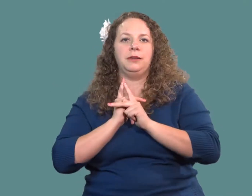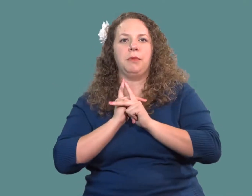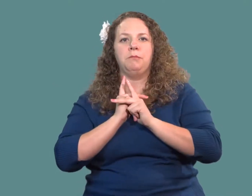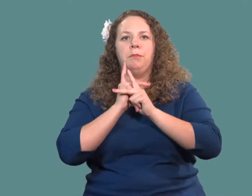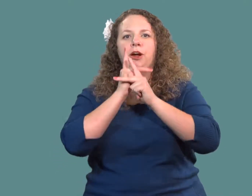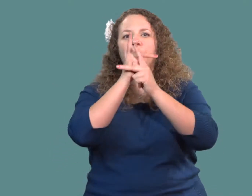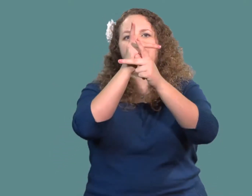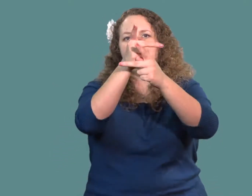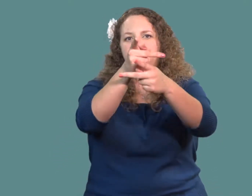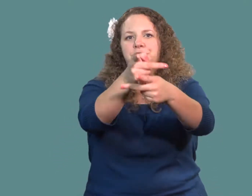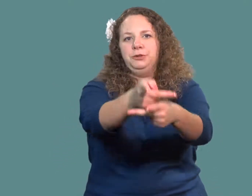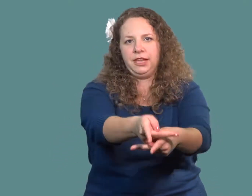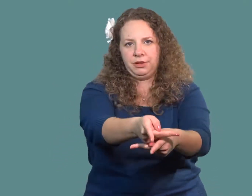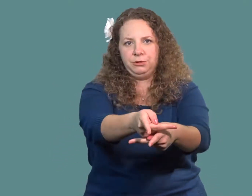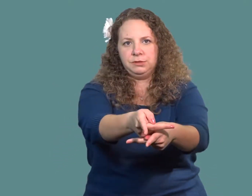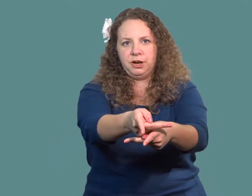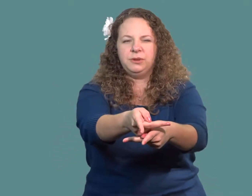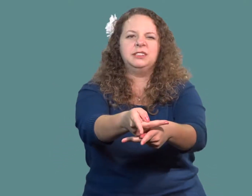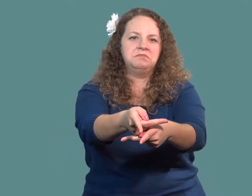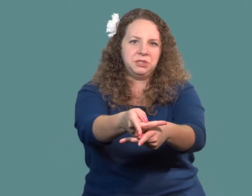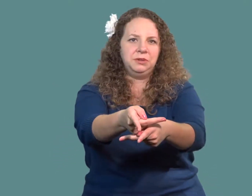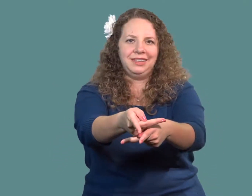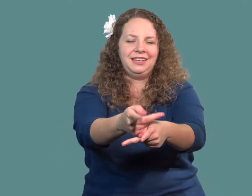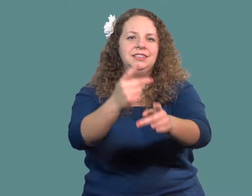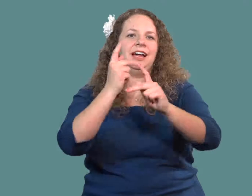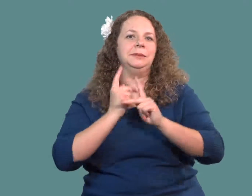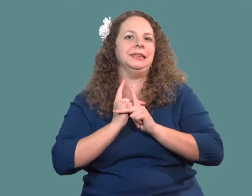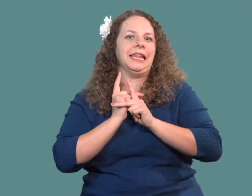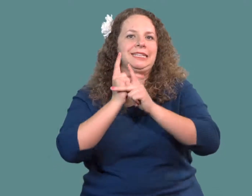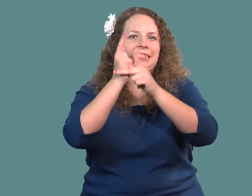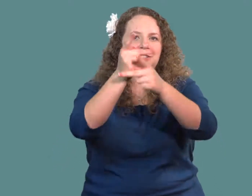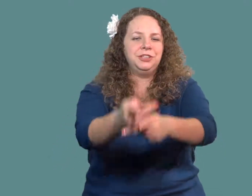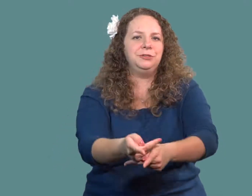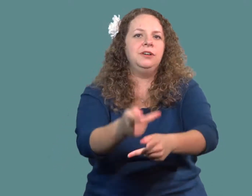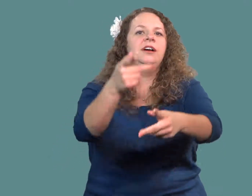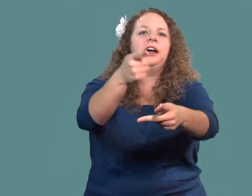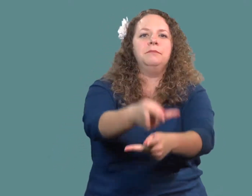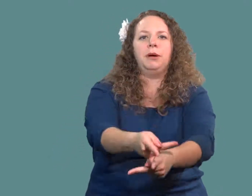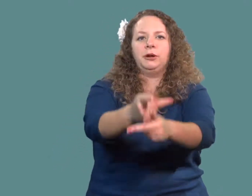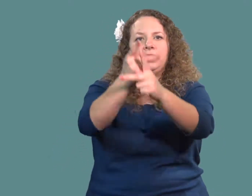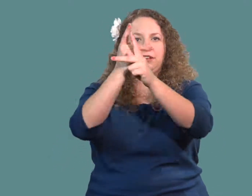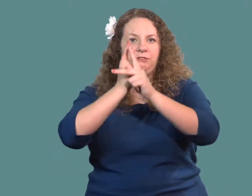am borrowing it to you, allowing you to borrow it. So lend. I am lending it to you. I am borrowing it from